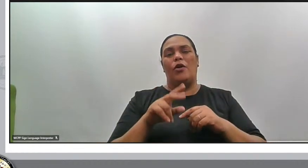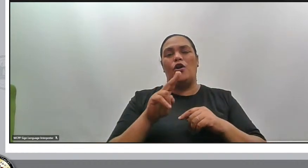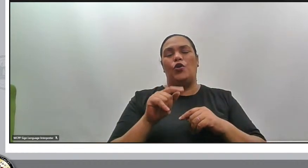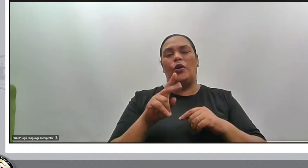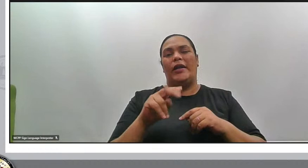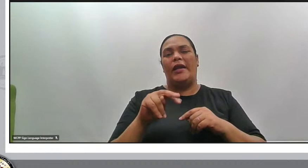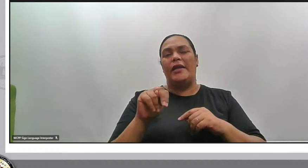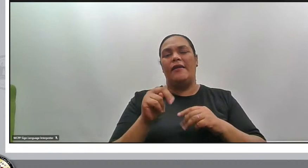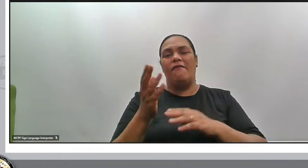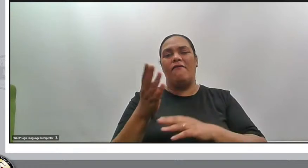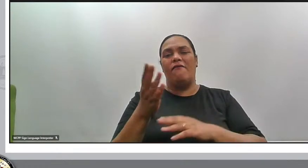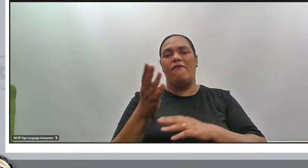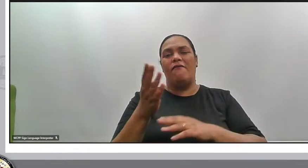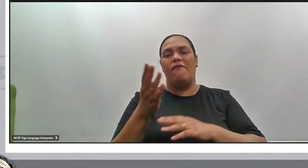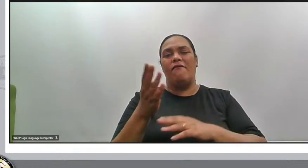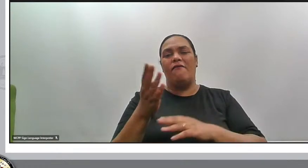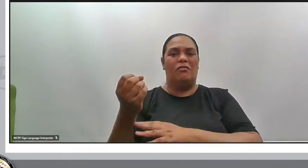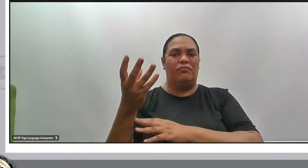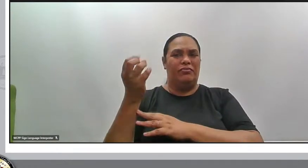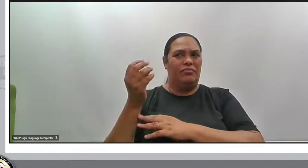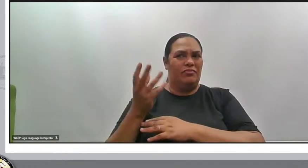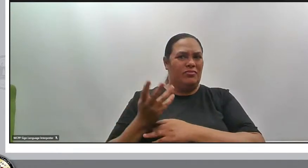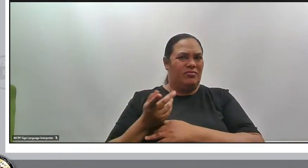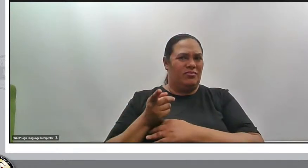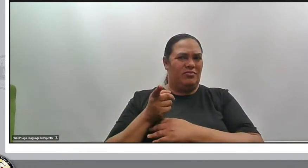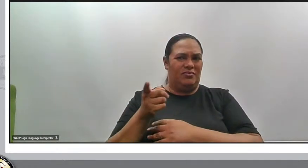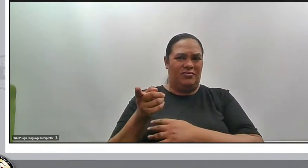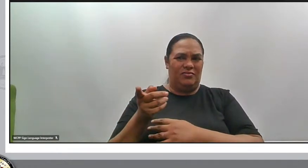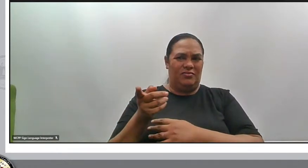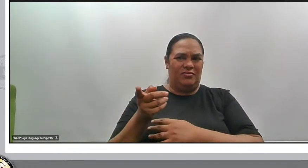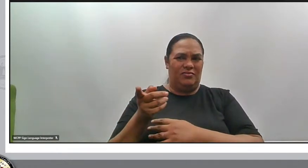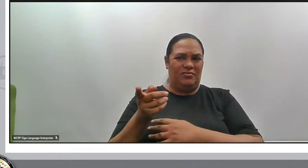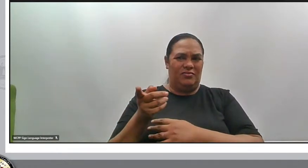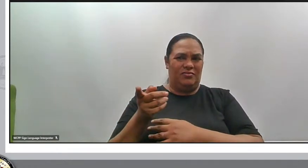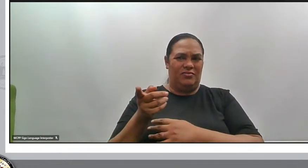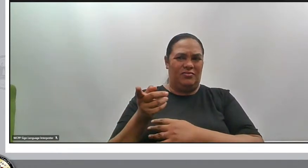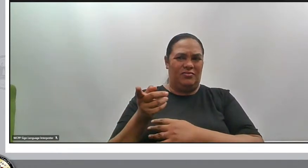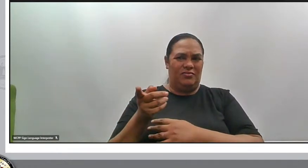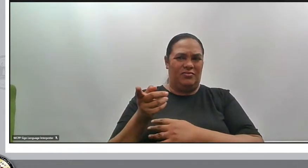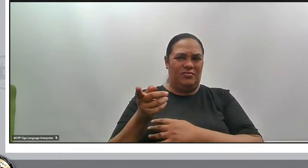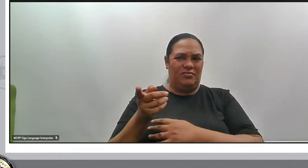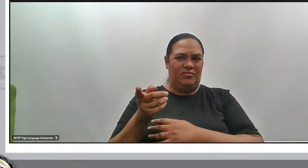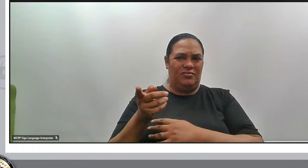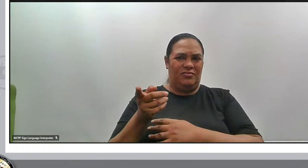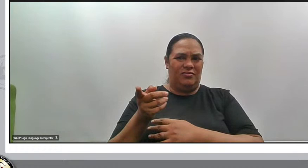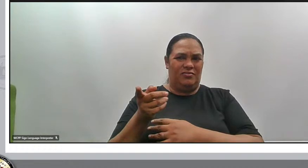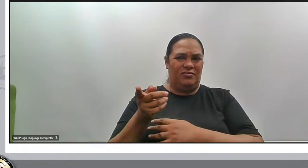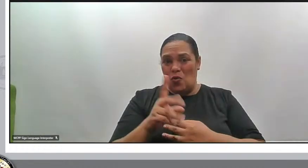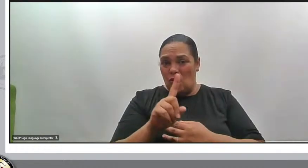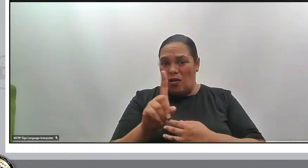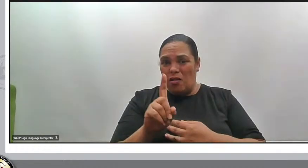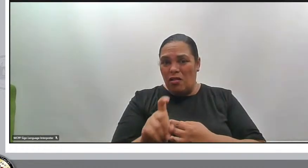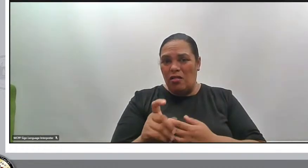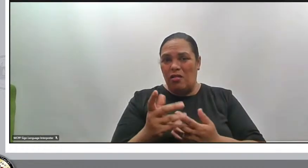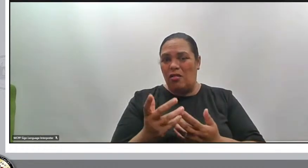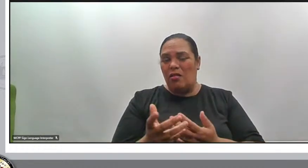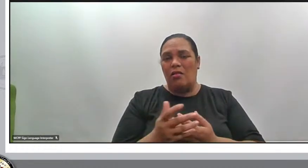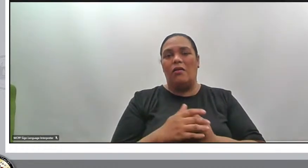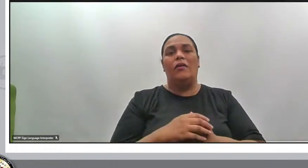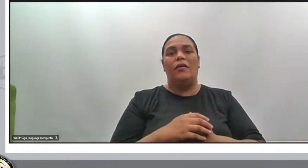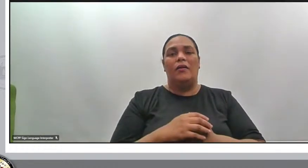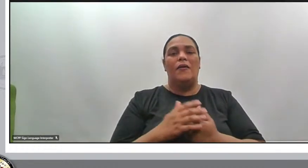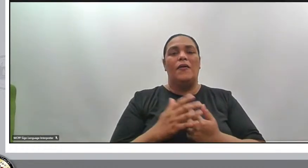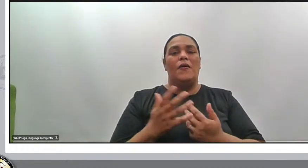And will these kinds of unilateral decision happen in the future as well?